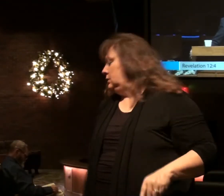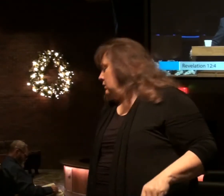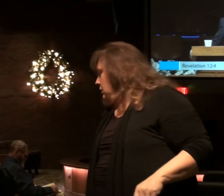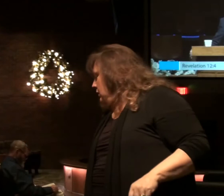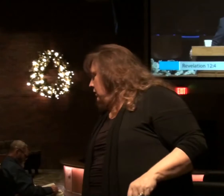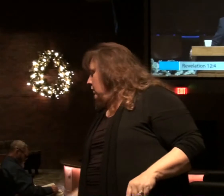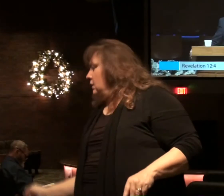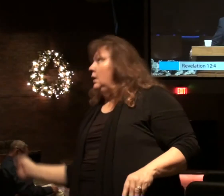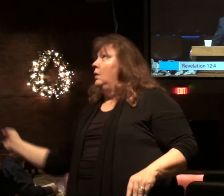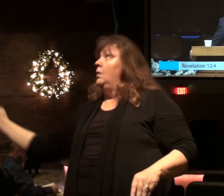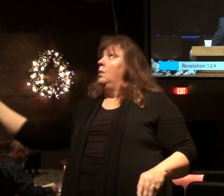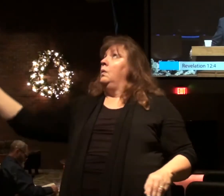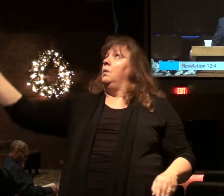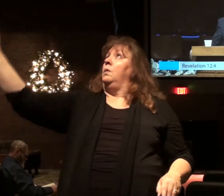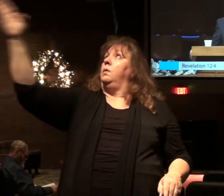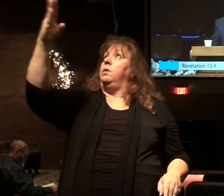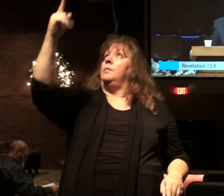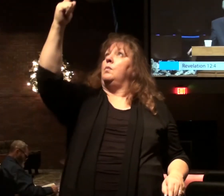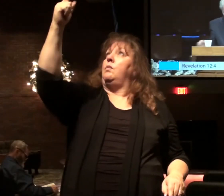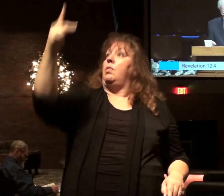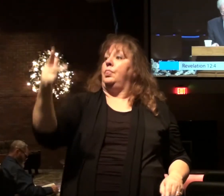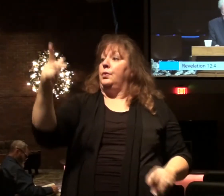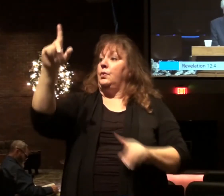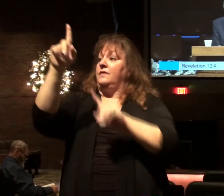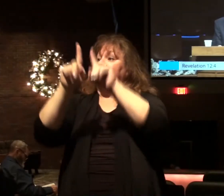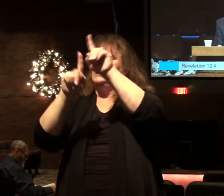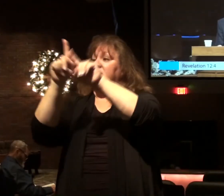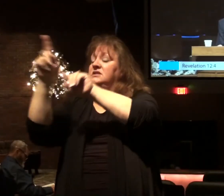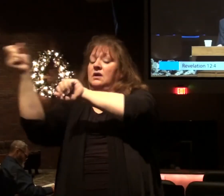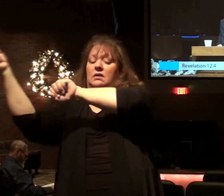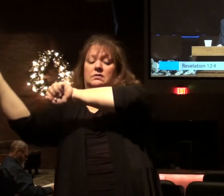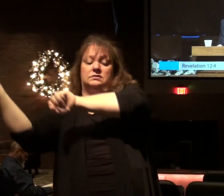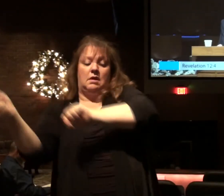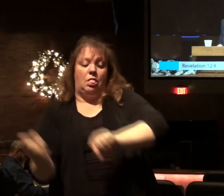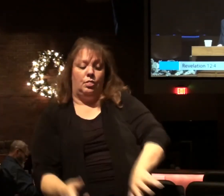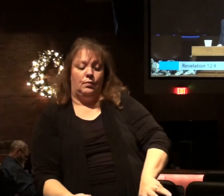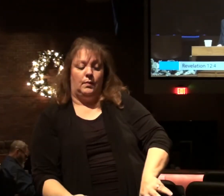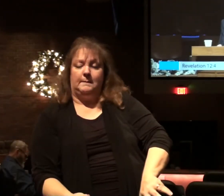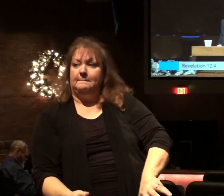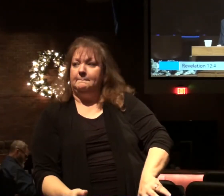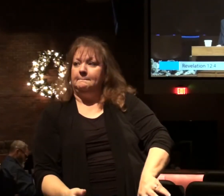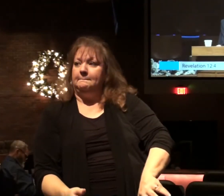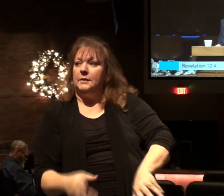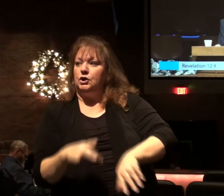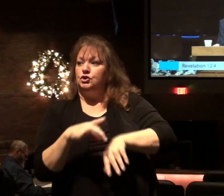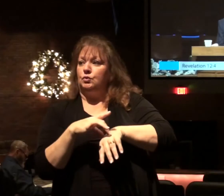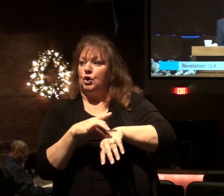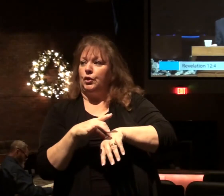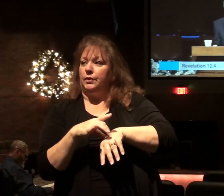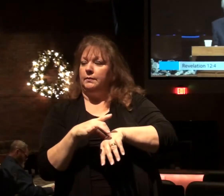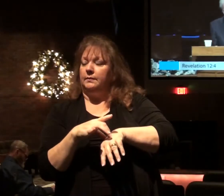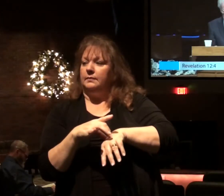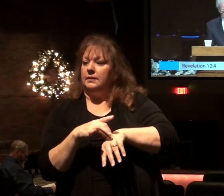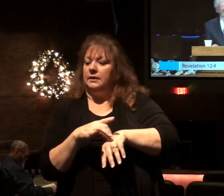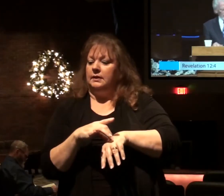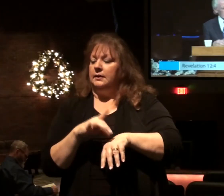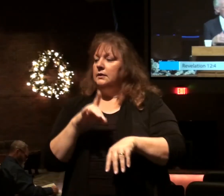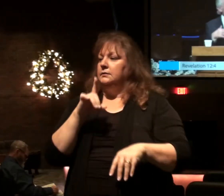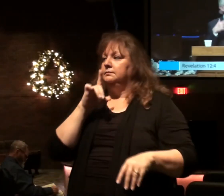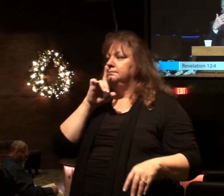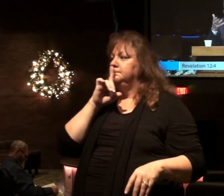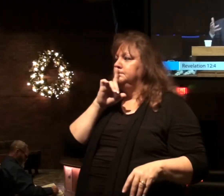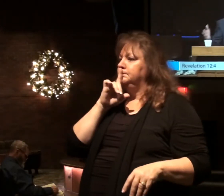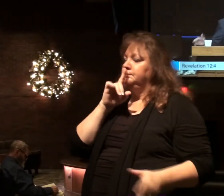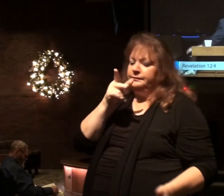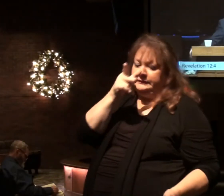1/3 of the stars of heaven and threw them to the earth. Now, we didn't talk